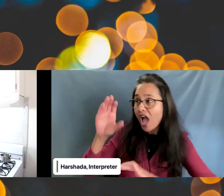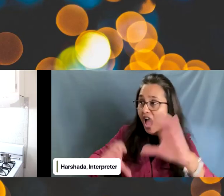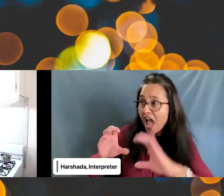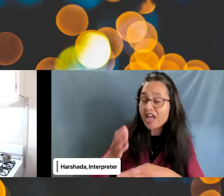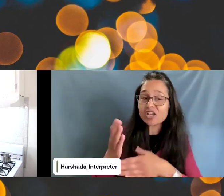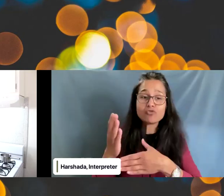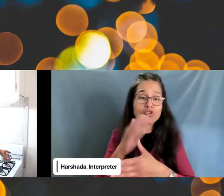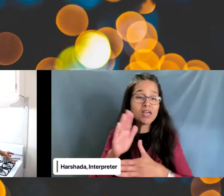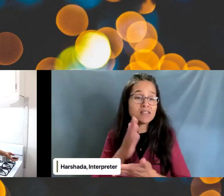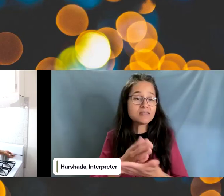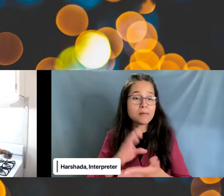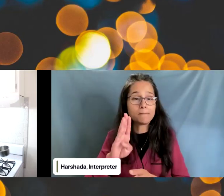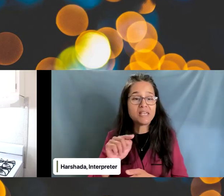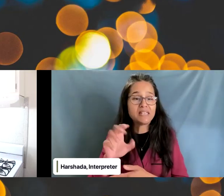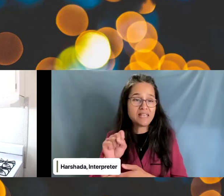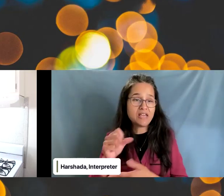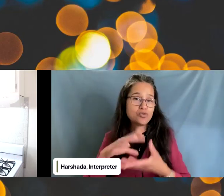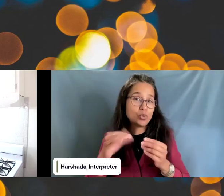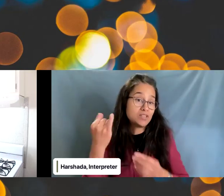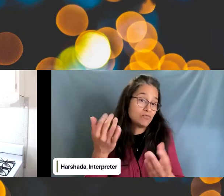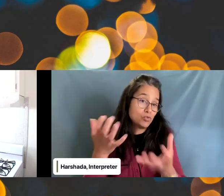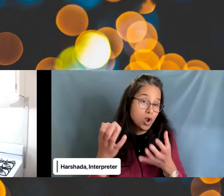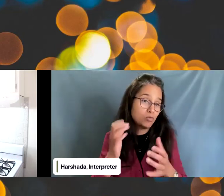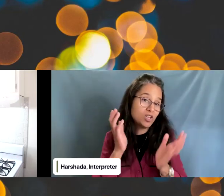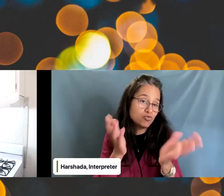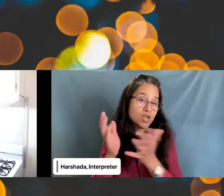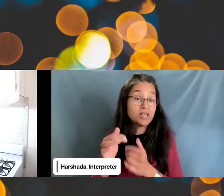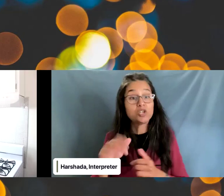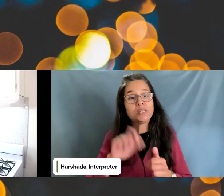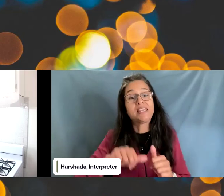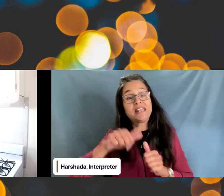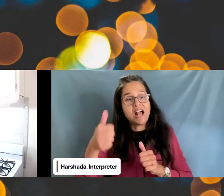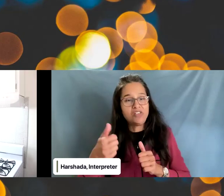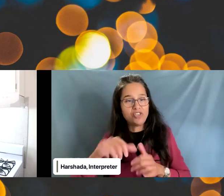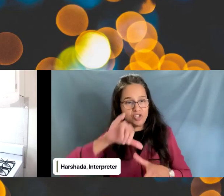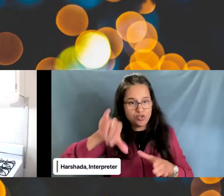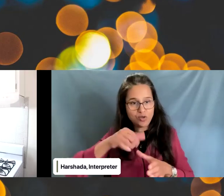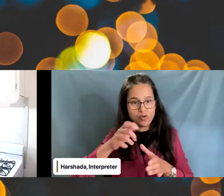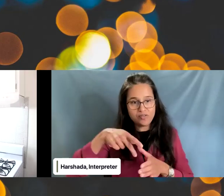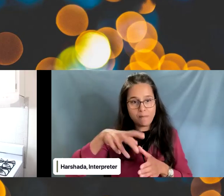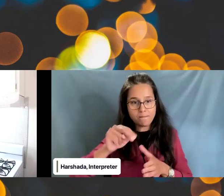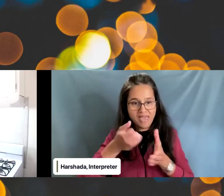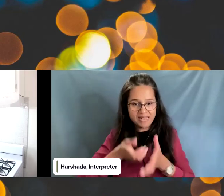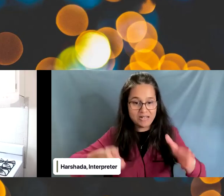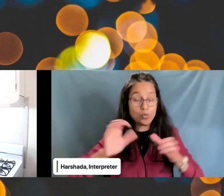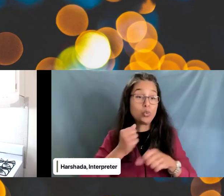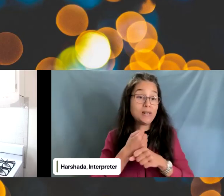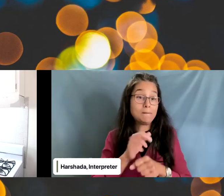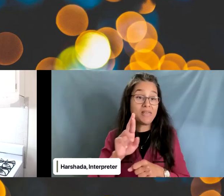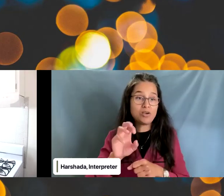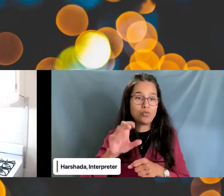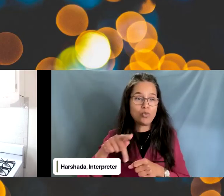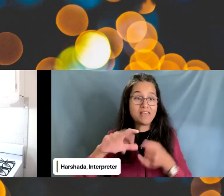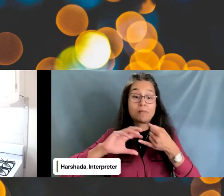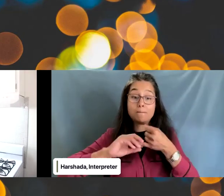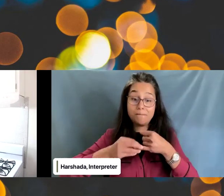them. So you're going to need another saucepan. We're basically going to make the raspberry coulis. But